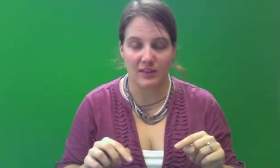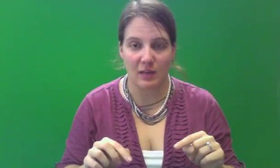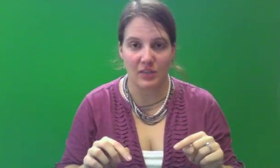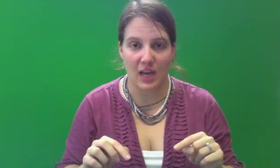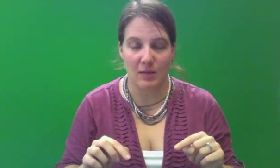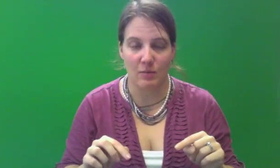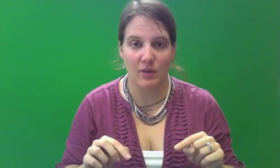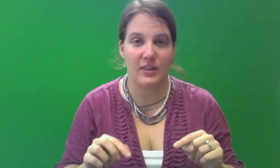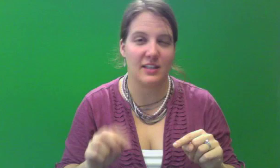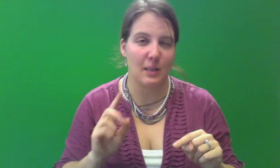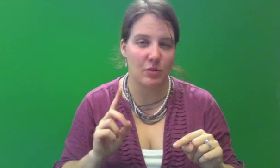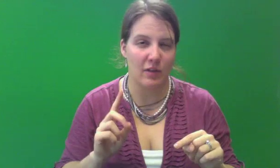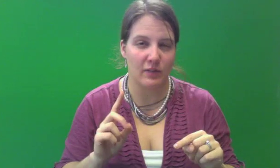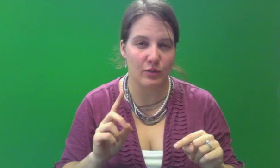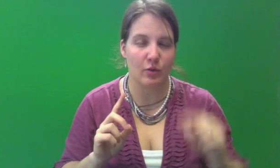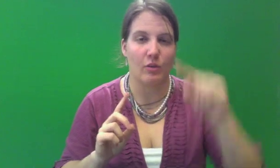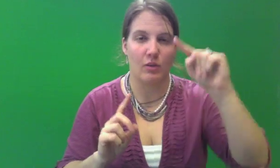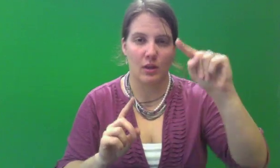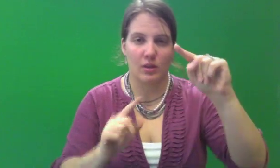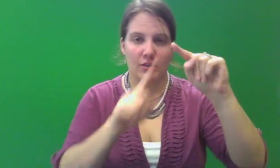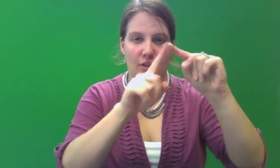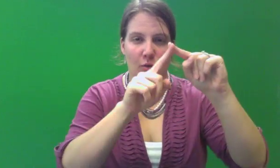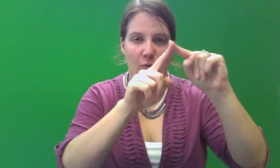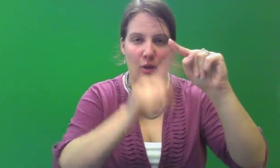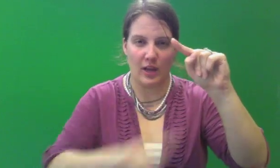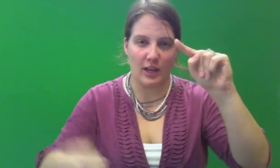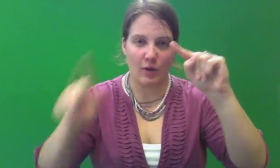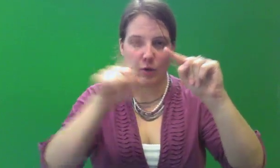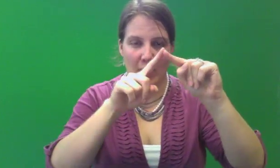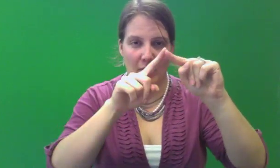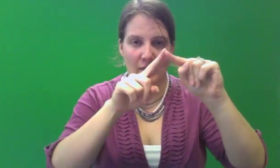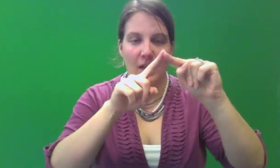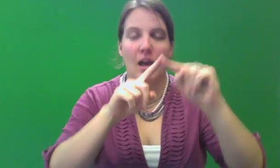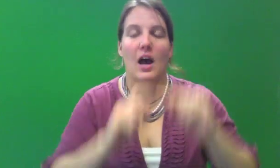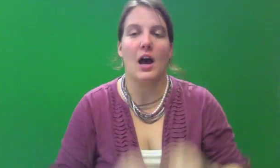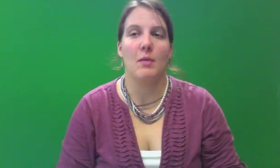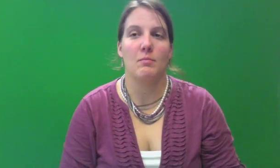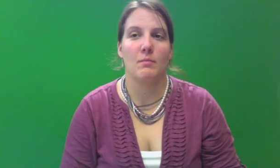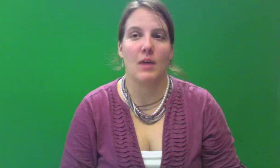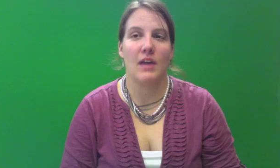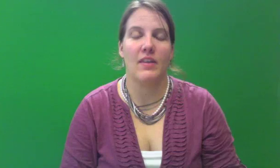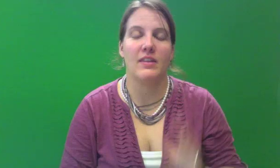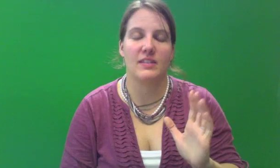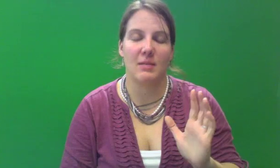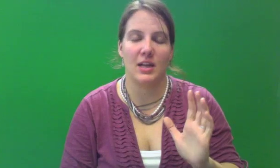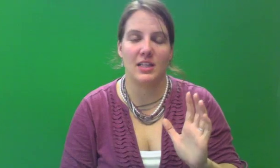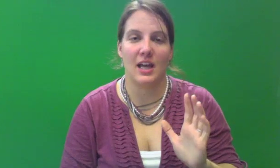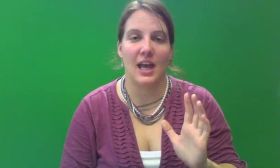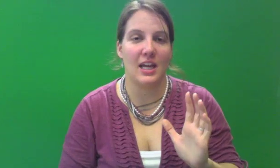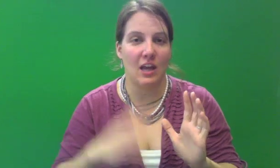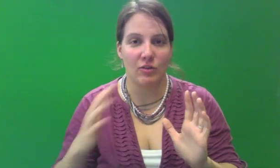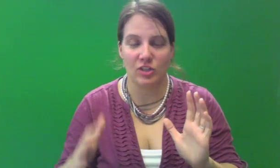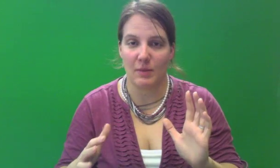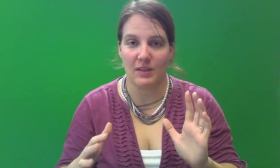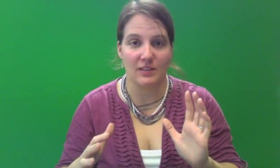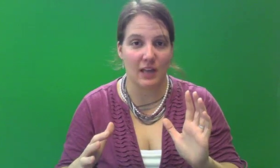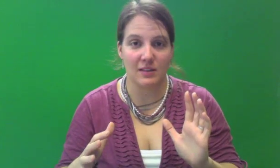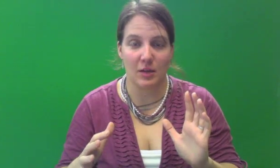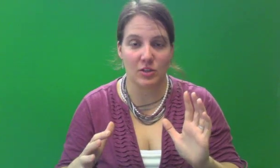same time, the exception of a circle. Start with one and go around. And then the same idea, any other shape that's not